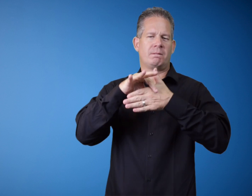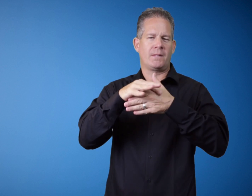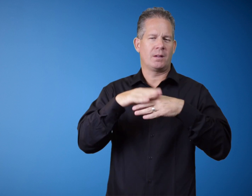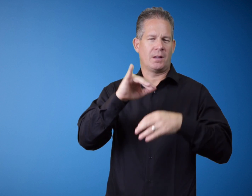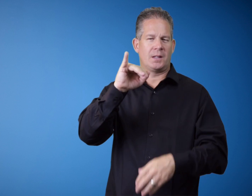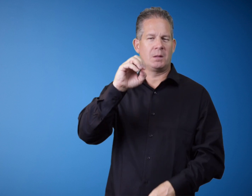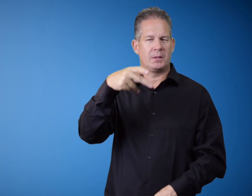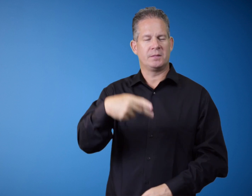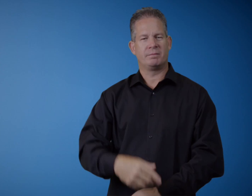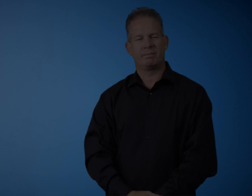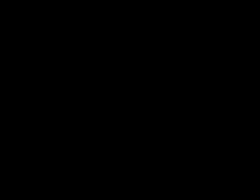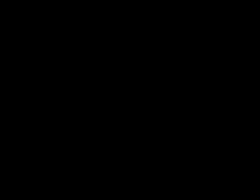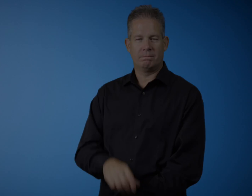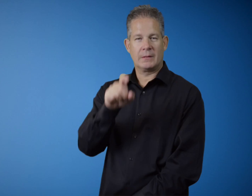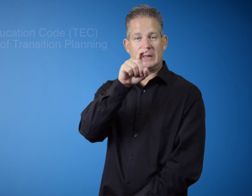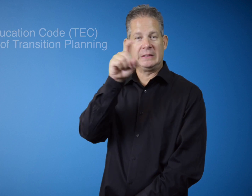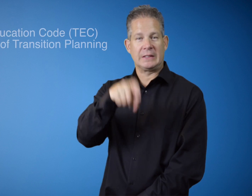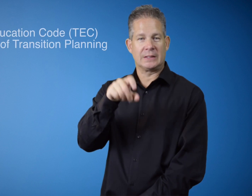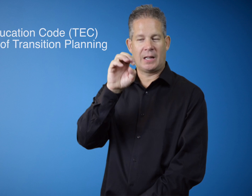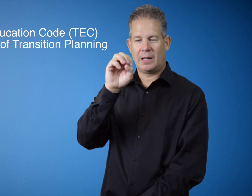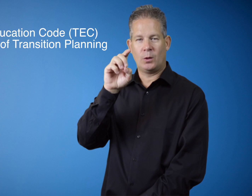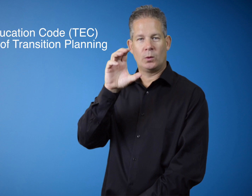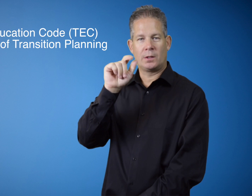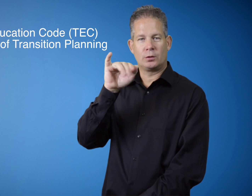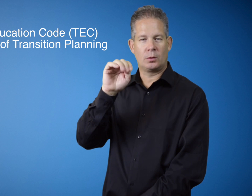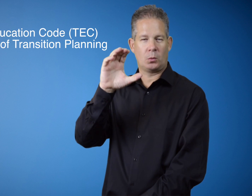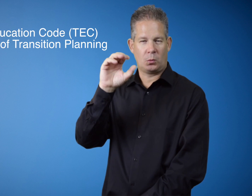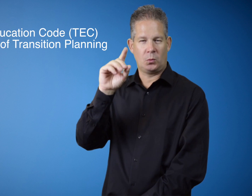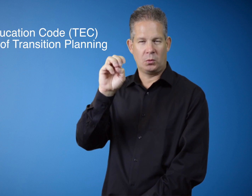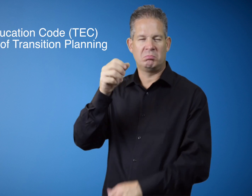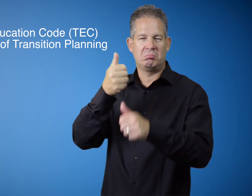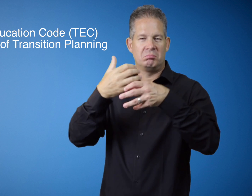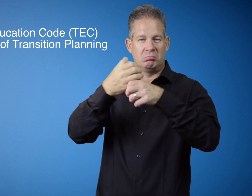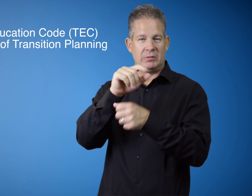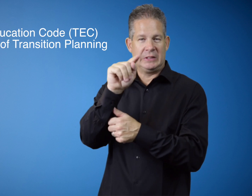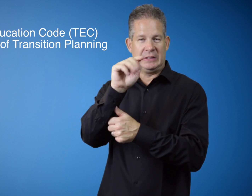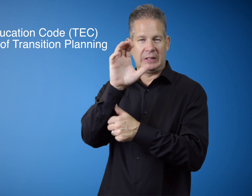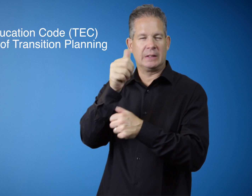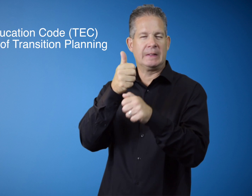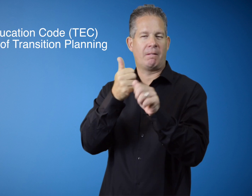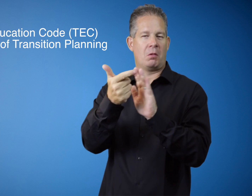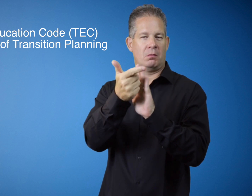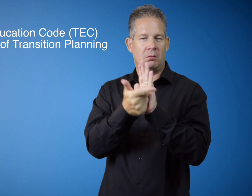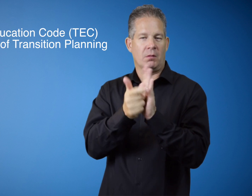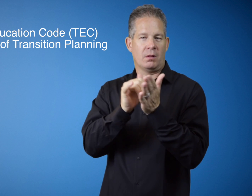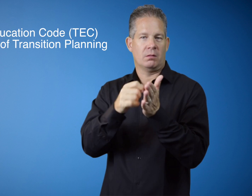bills, that can be part of the content of your IEP as well. The Texas Education Code, called TEC,